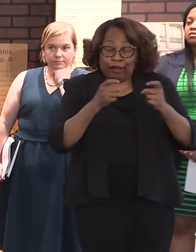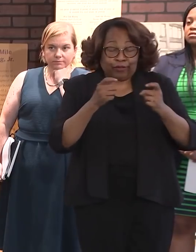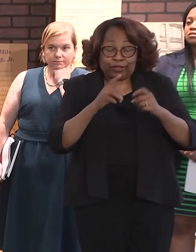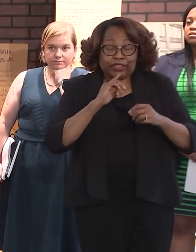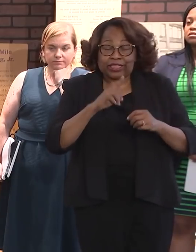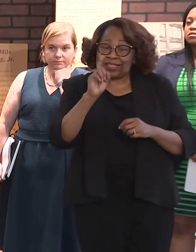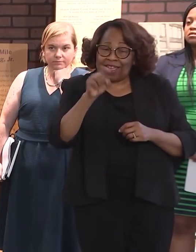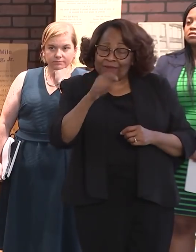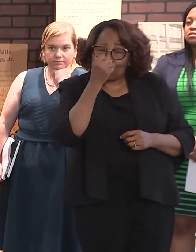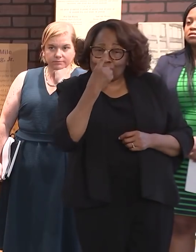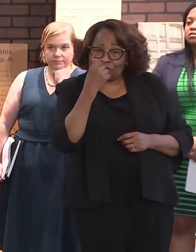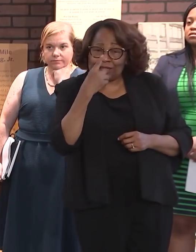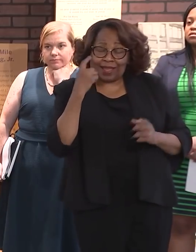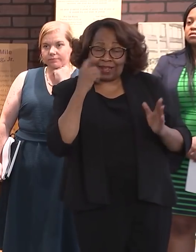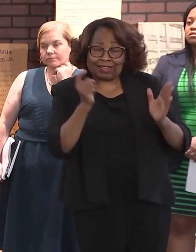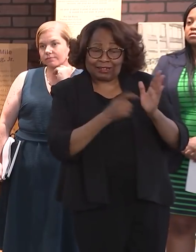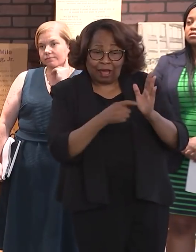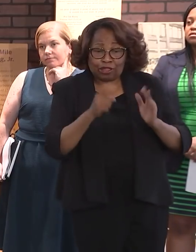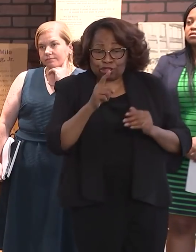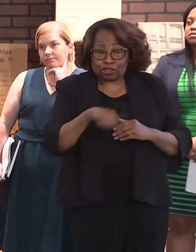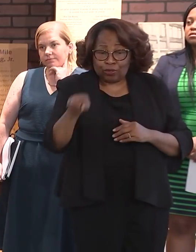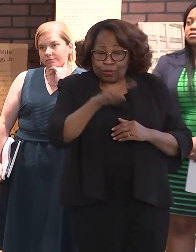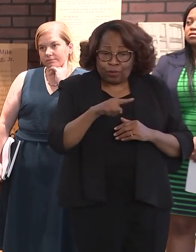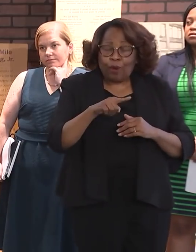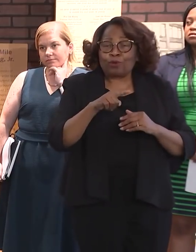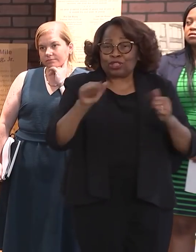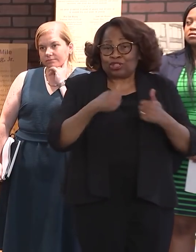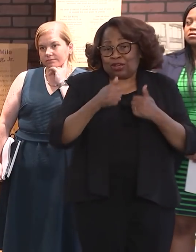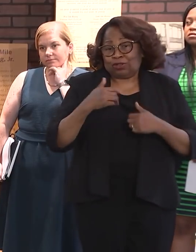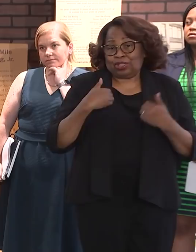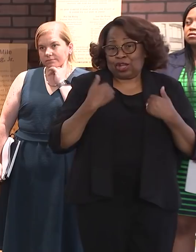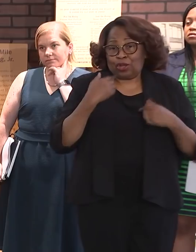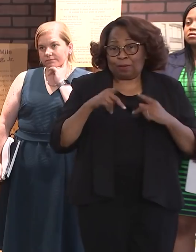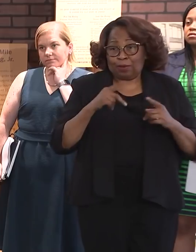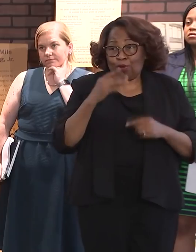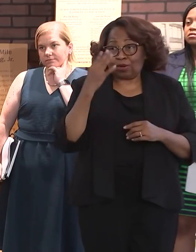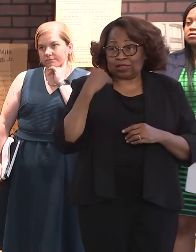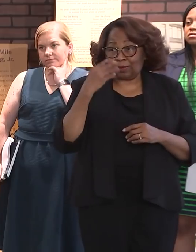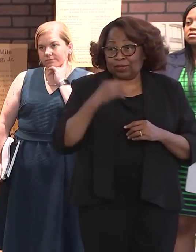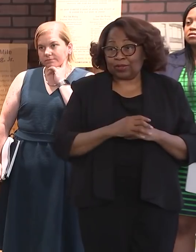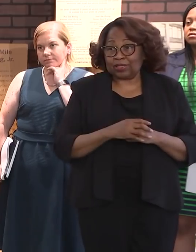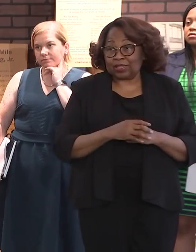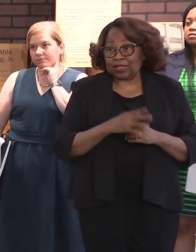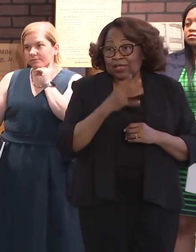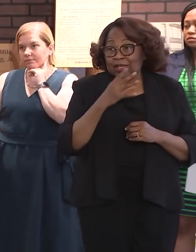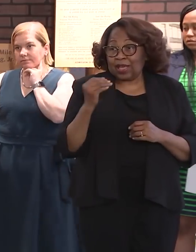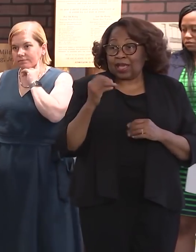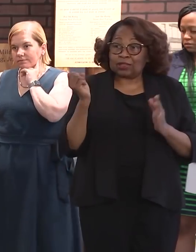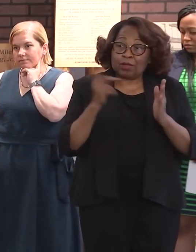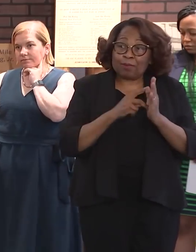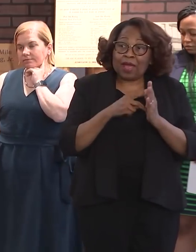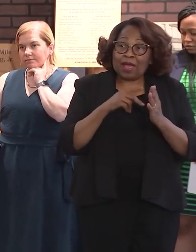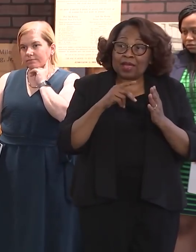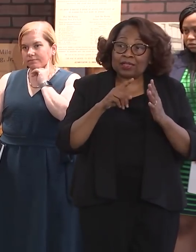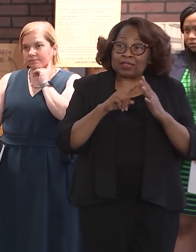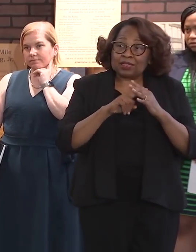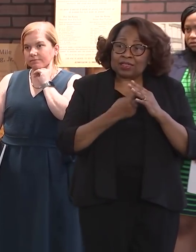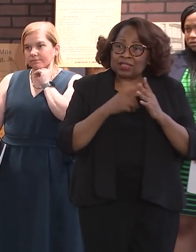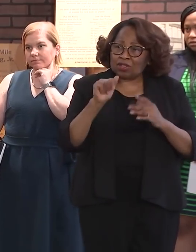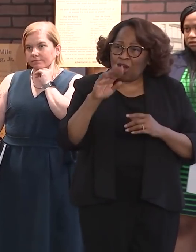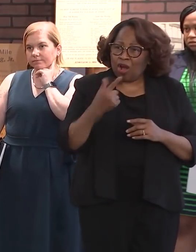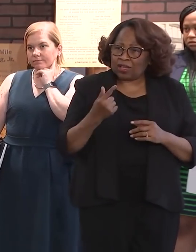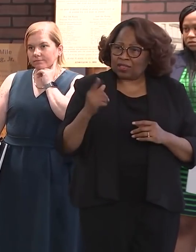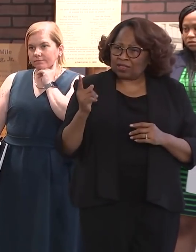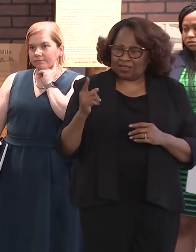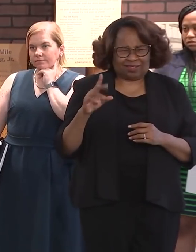to understand and acknowledge these challenges that our young people are facing. And she's been back in school since August, correct? My daughter?